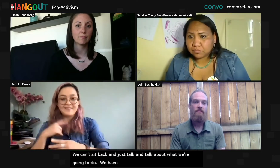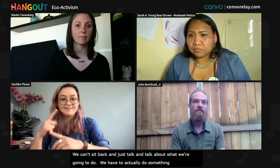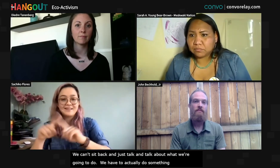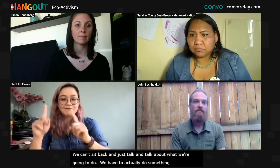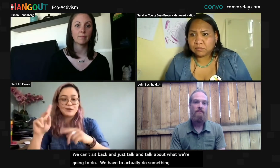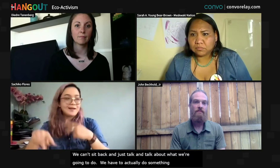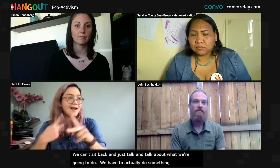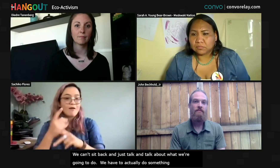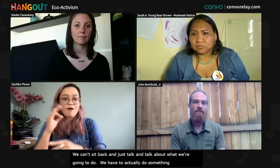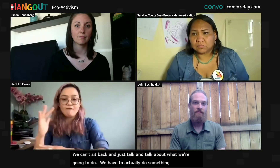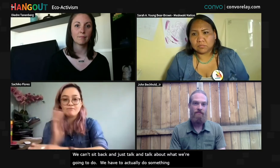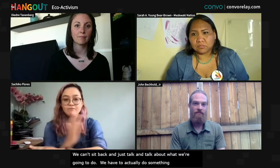Definitely.